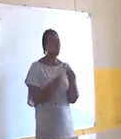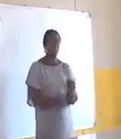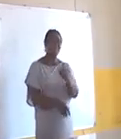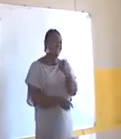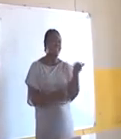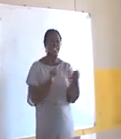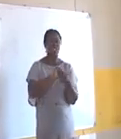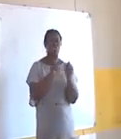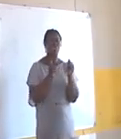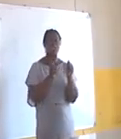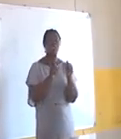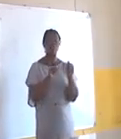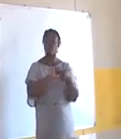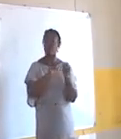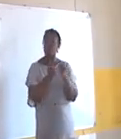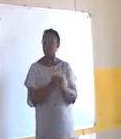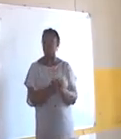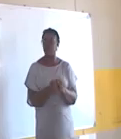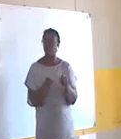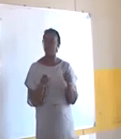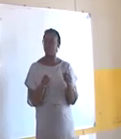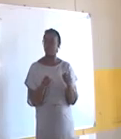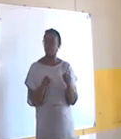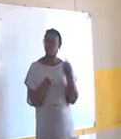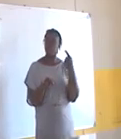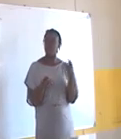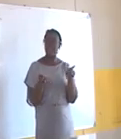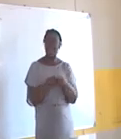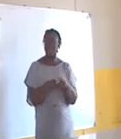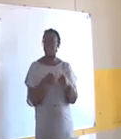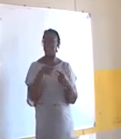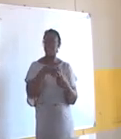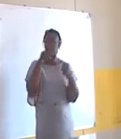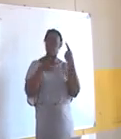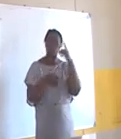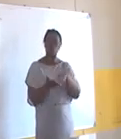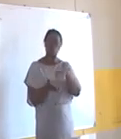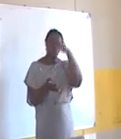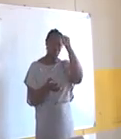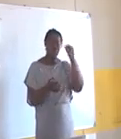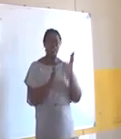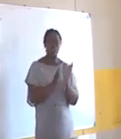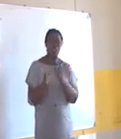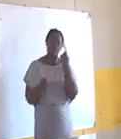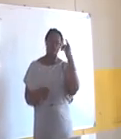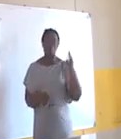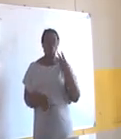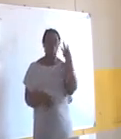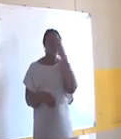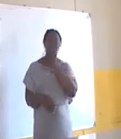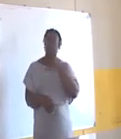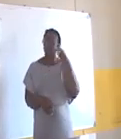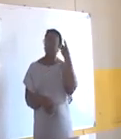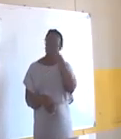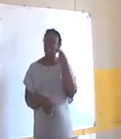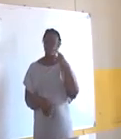as students preparing for your school sites, WAEC and NECO. You must establish